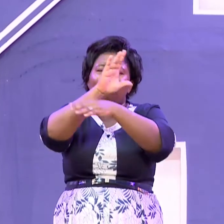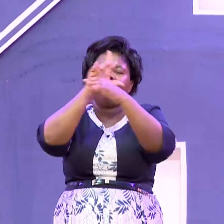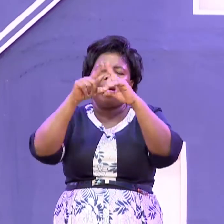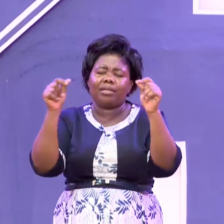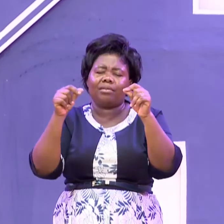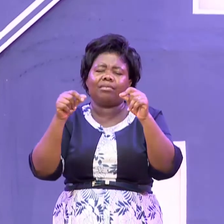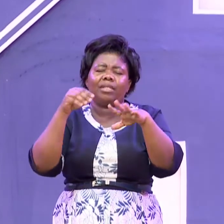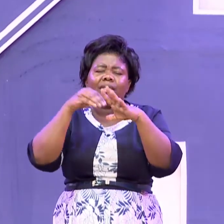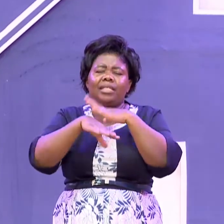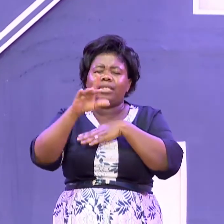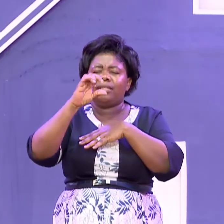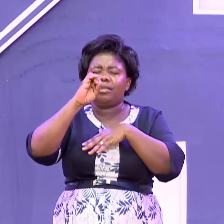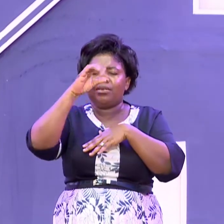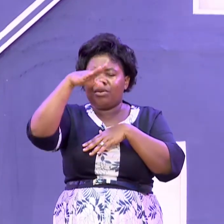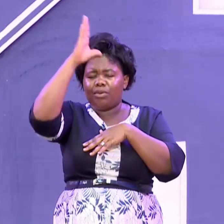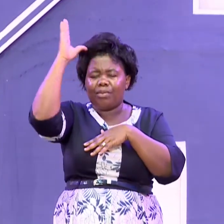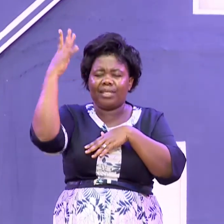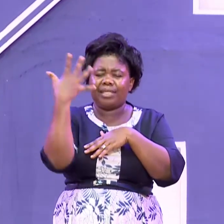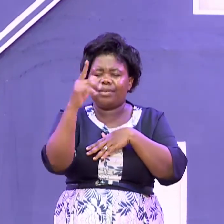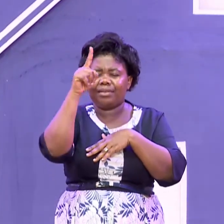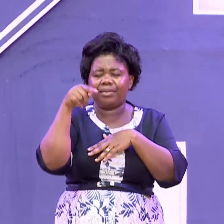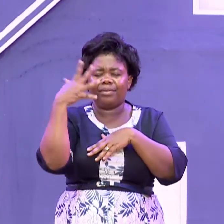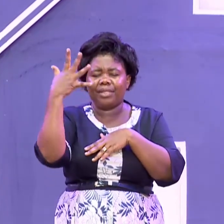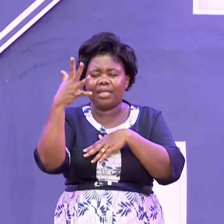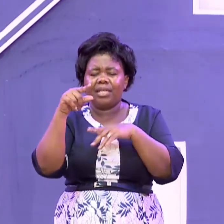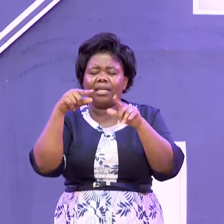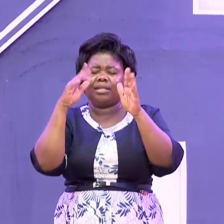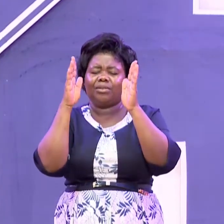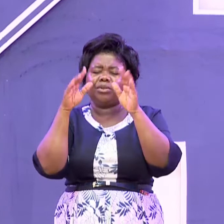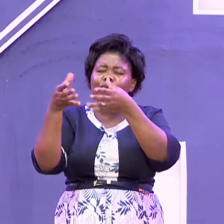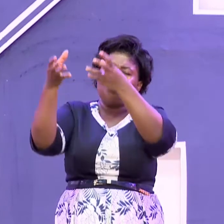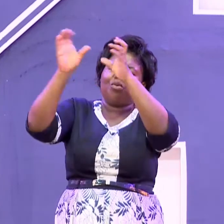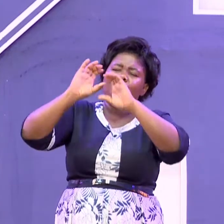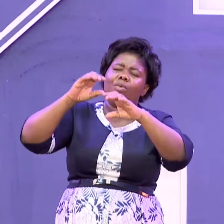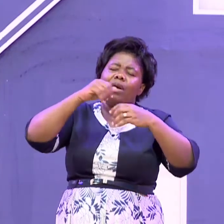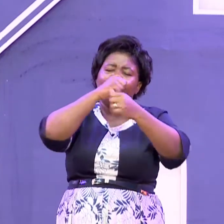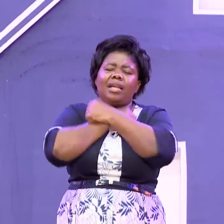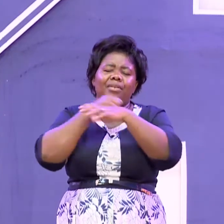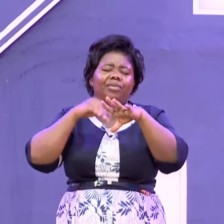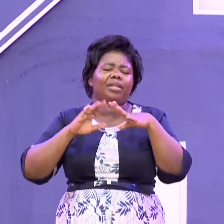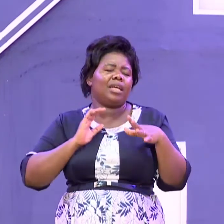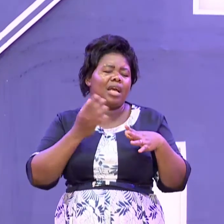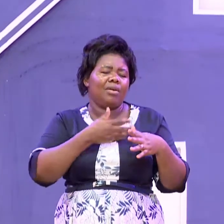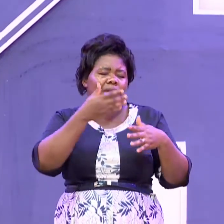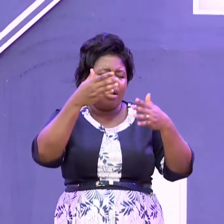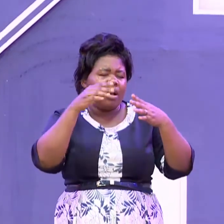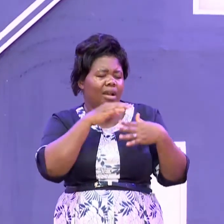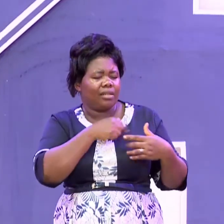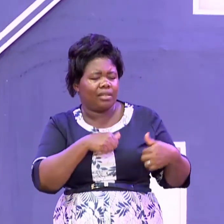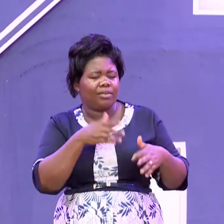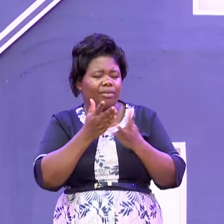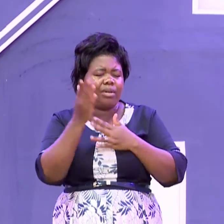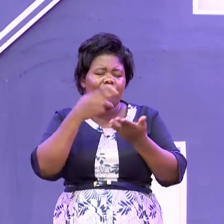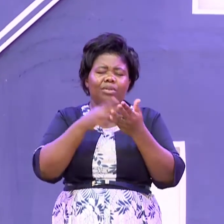in Romans 5:5 that you pour out your love into our hearts. Through the Holy